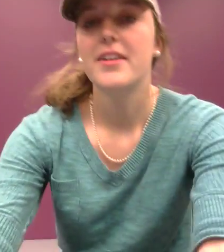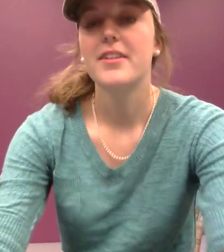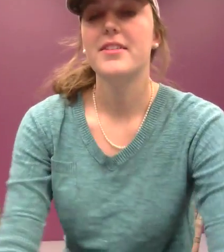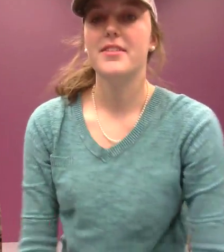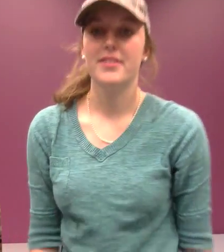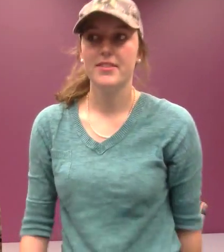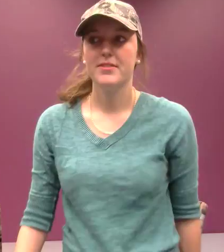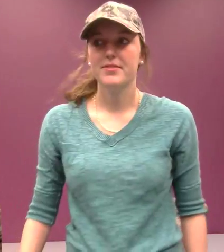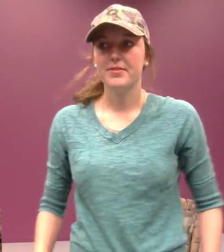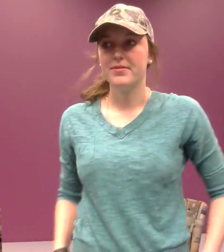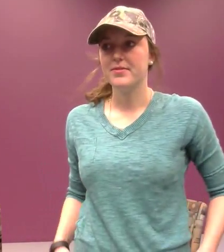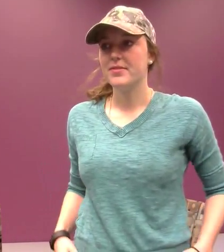Okay.